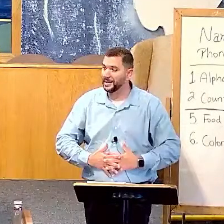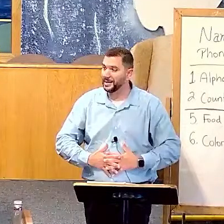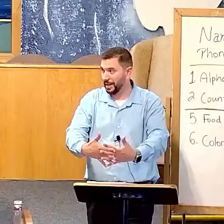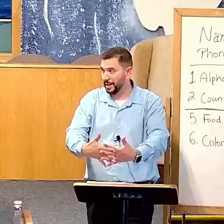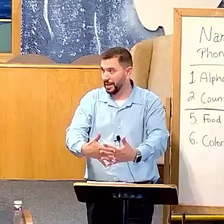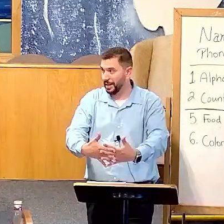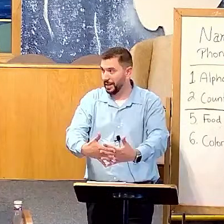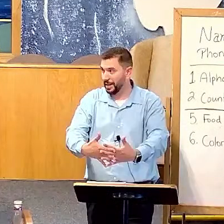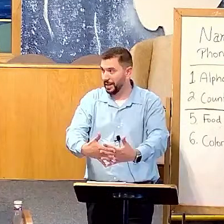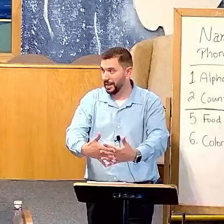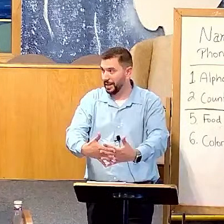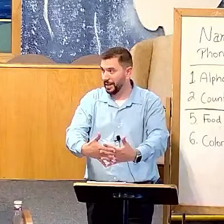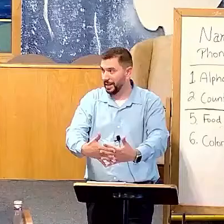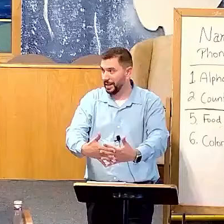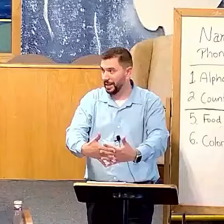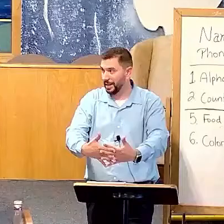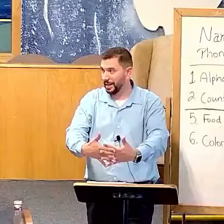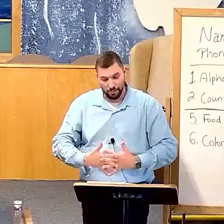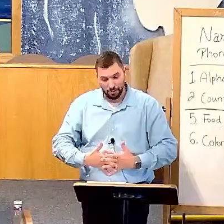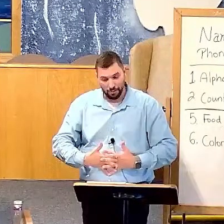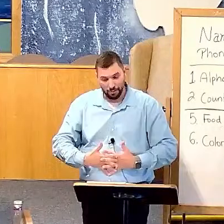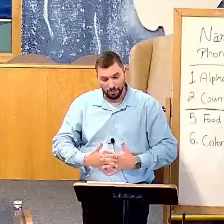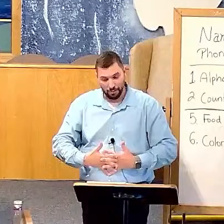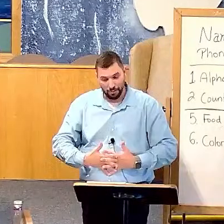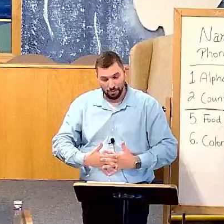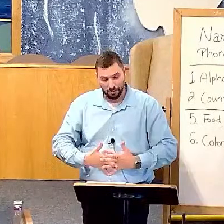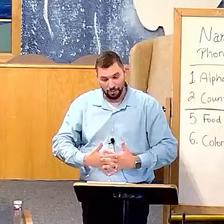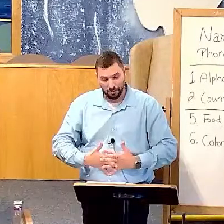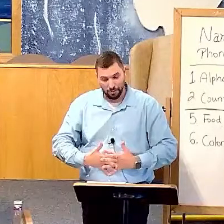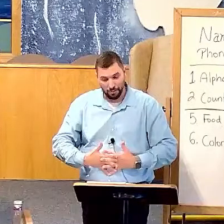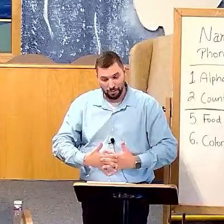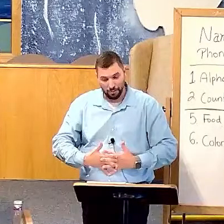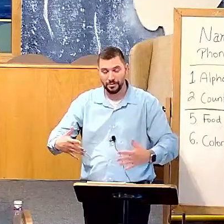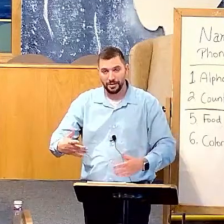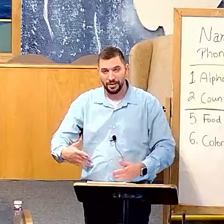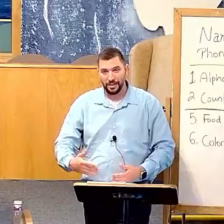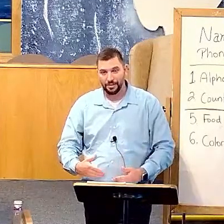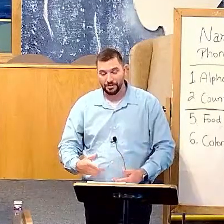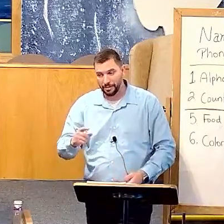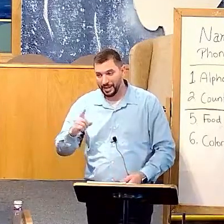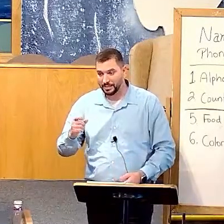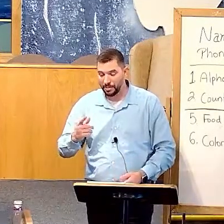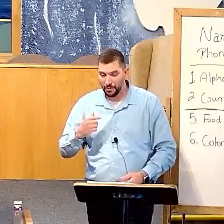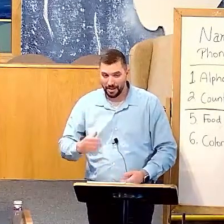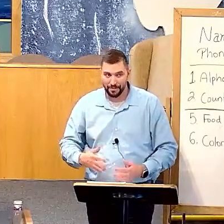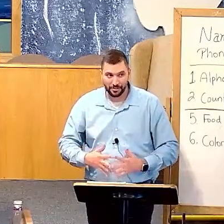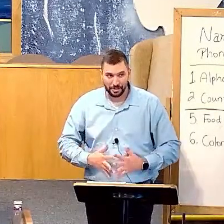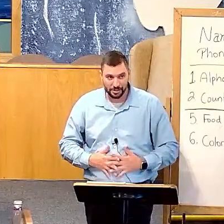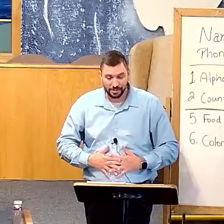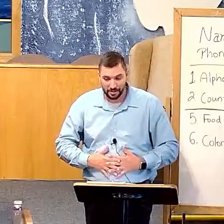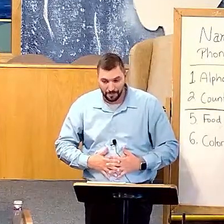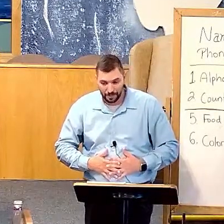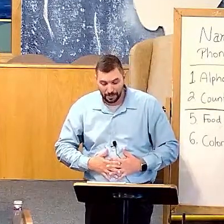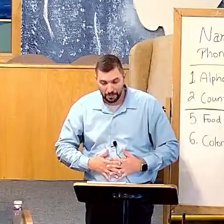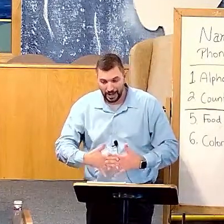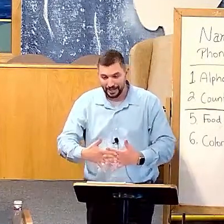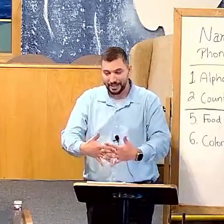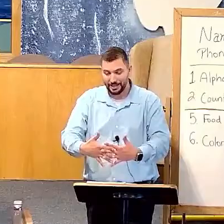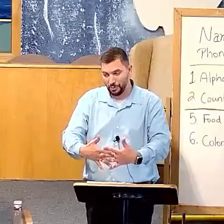together. But if you loosen them, that means fat. So if somebody asks my wife if she's pregnant, that's one thing.